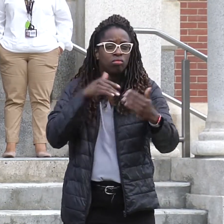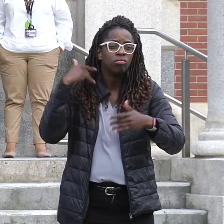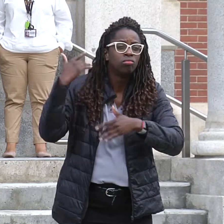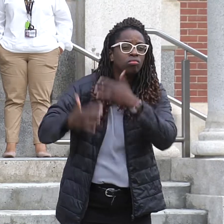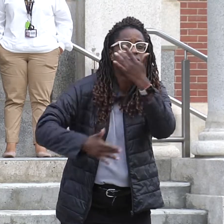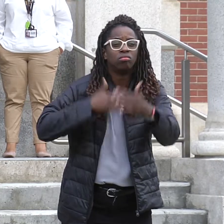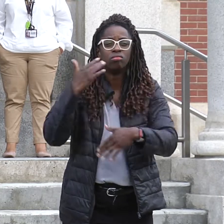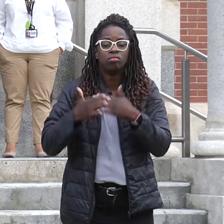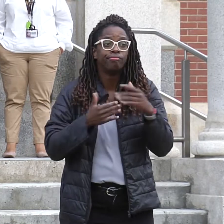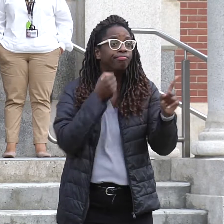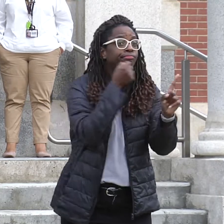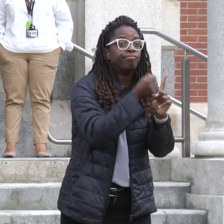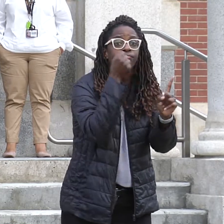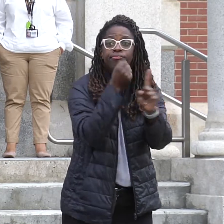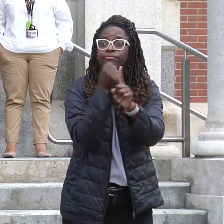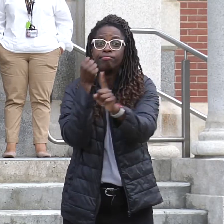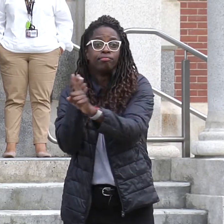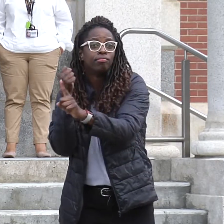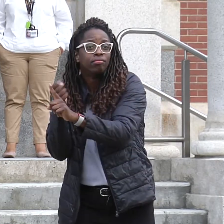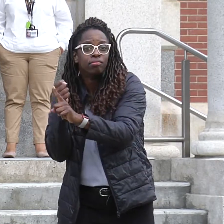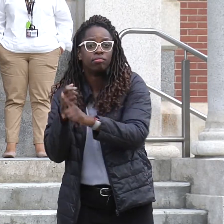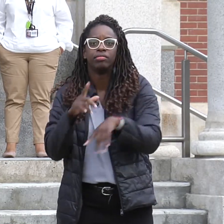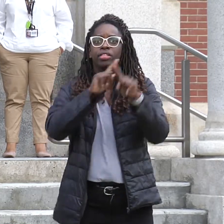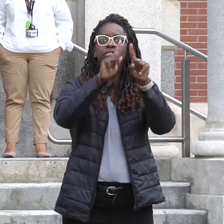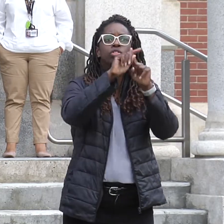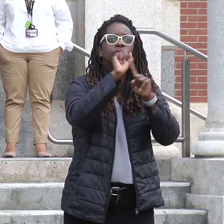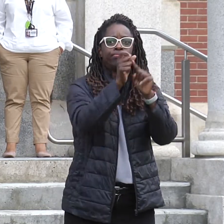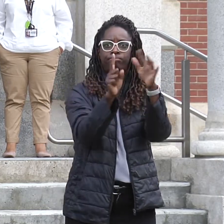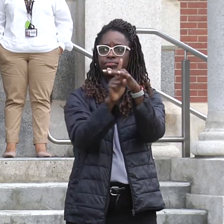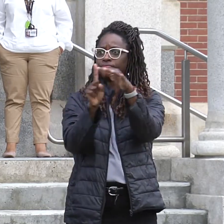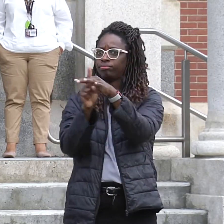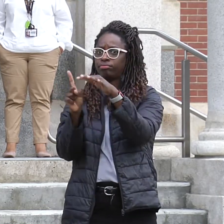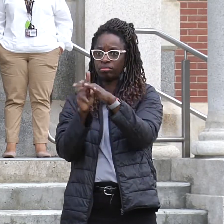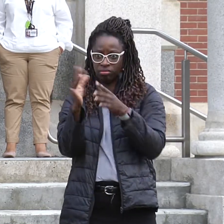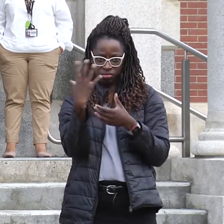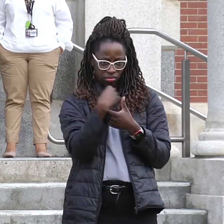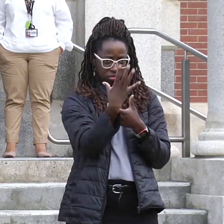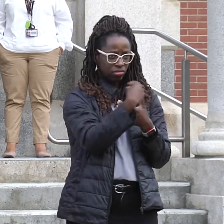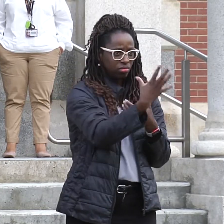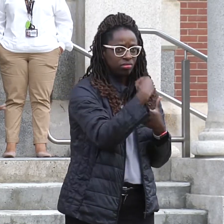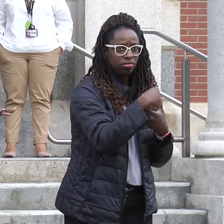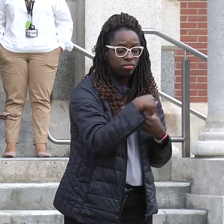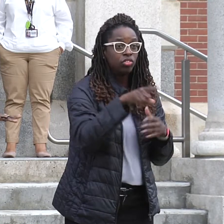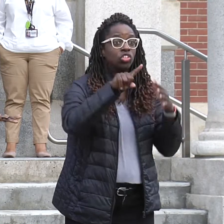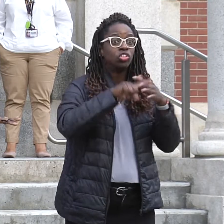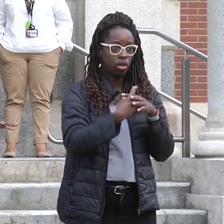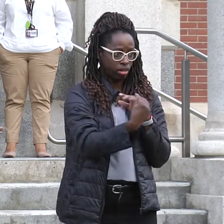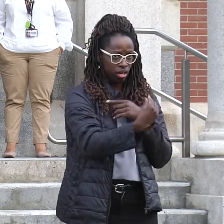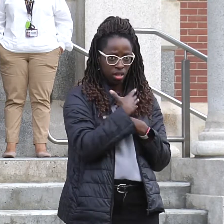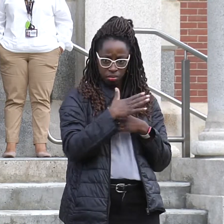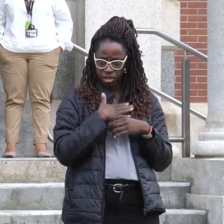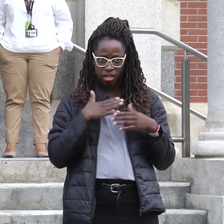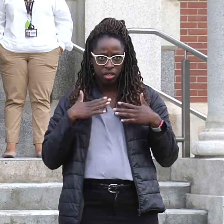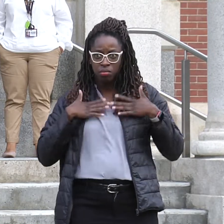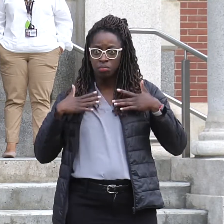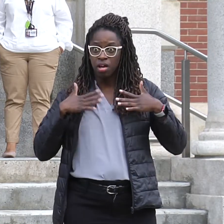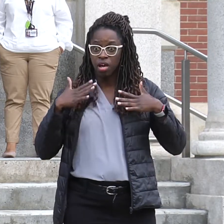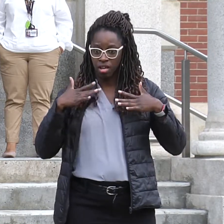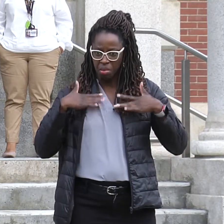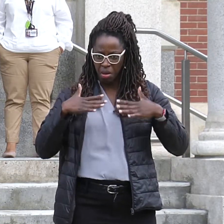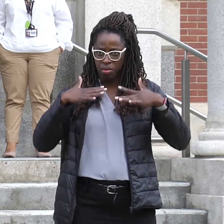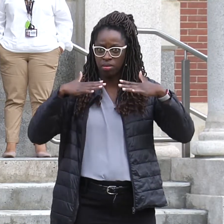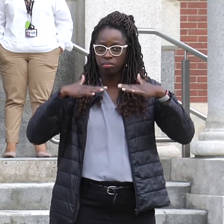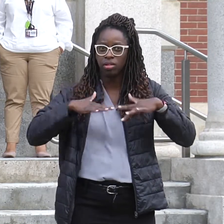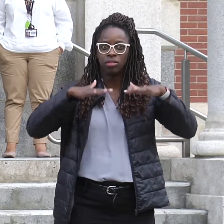creates a rhythm to which we insist there be song and dance. We compose a collective lyric as we as